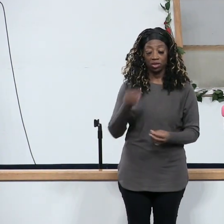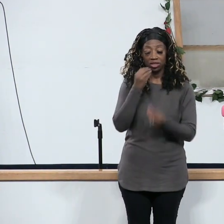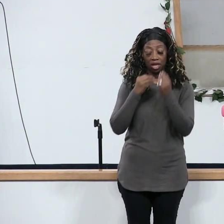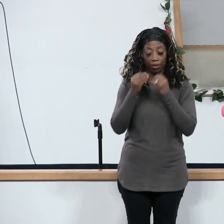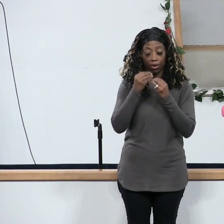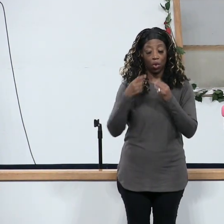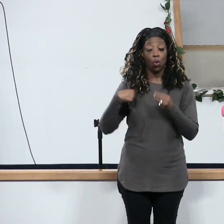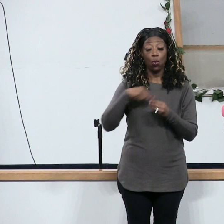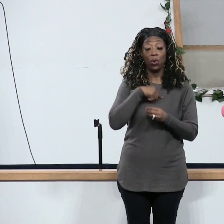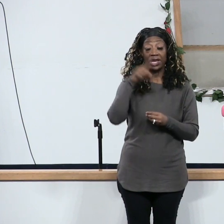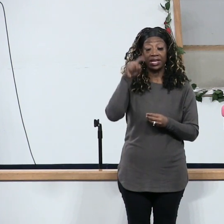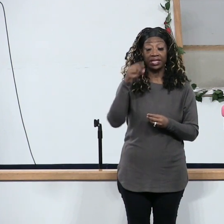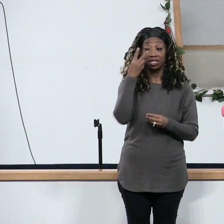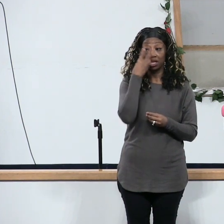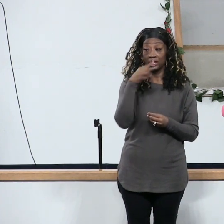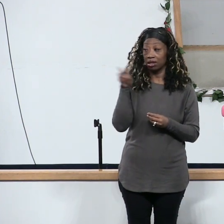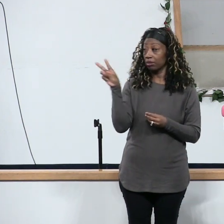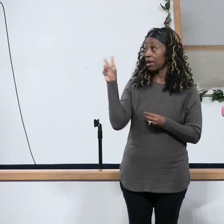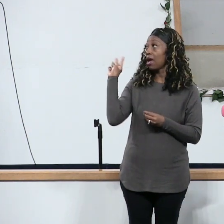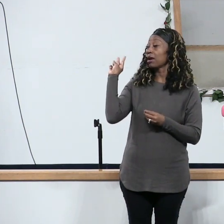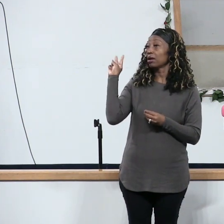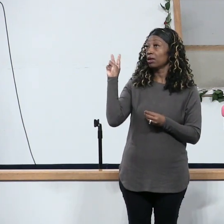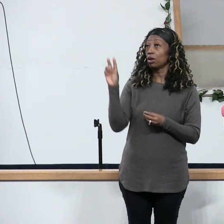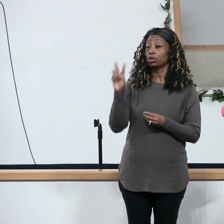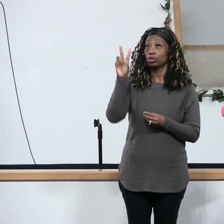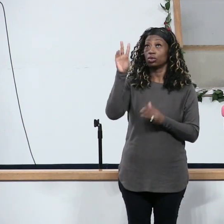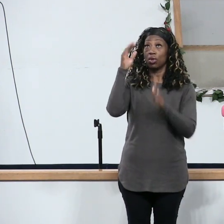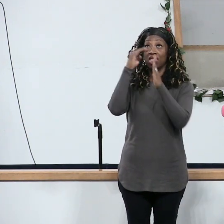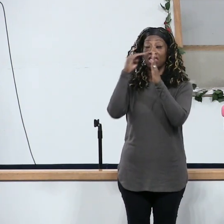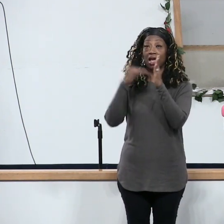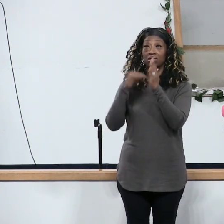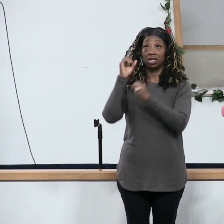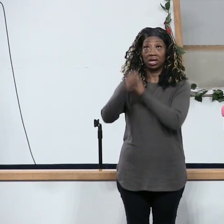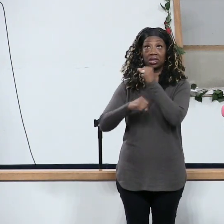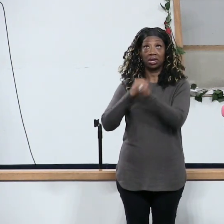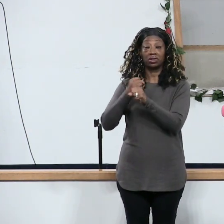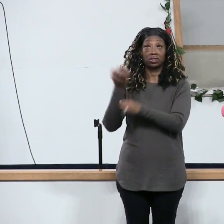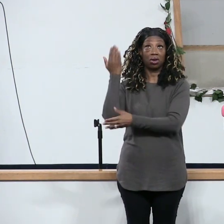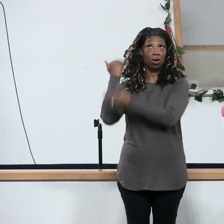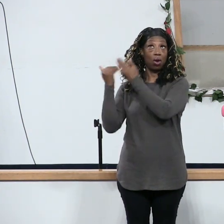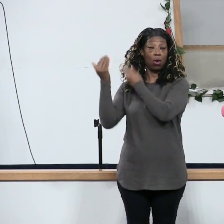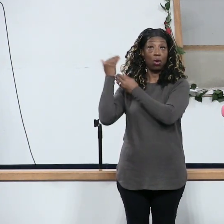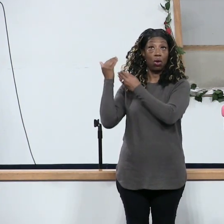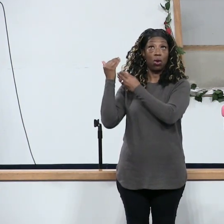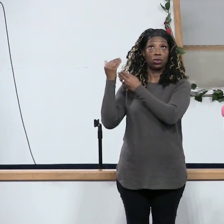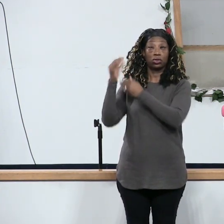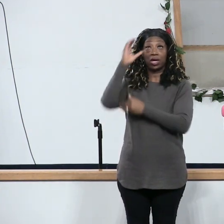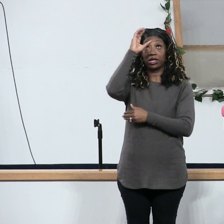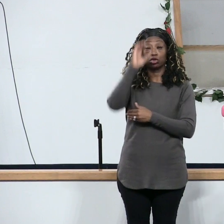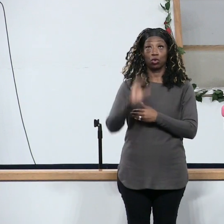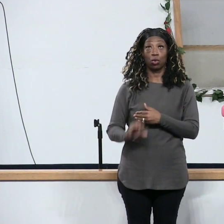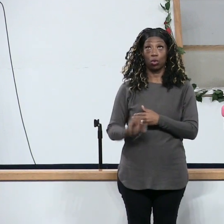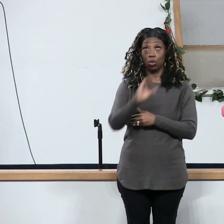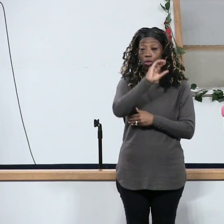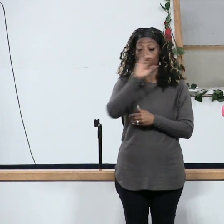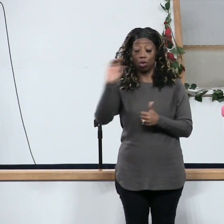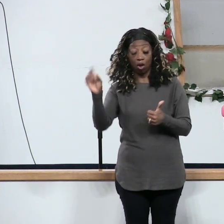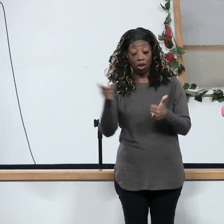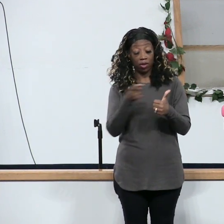back. To look back to 2,000 years ago. To look back to his cross and